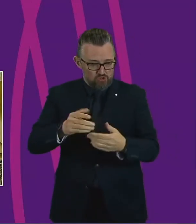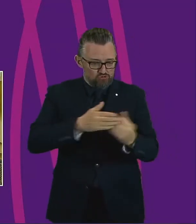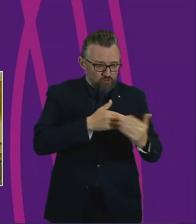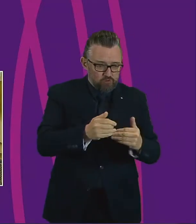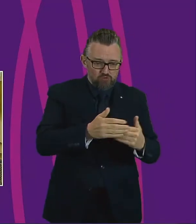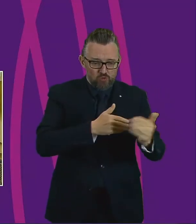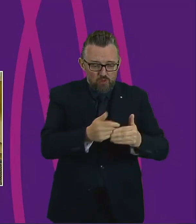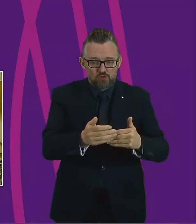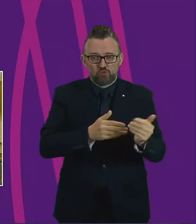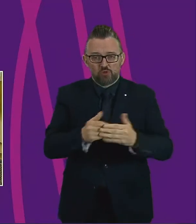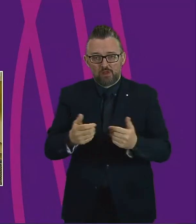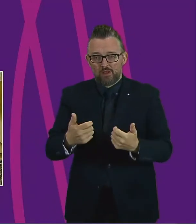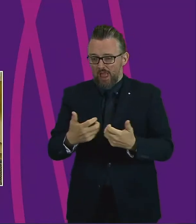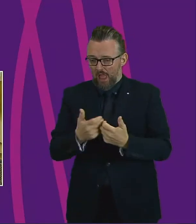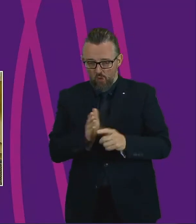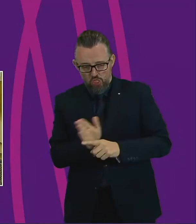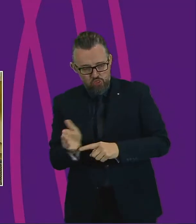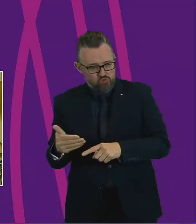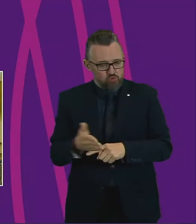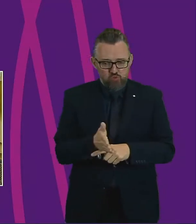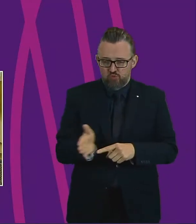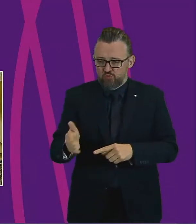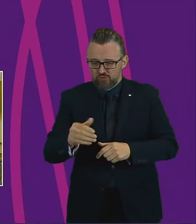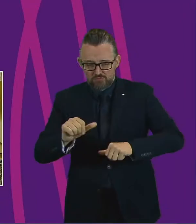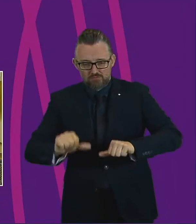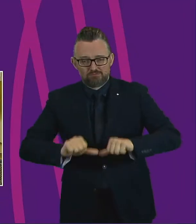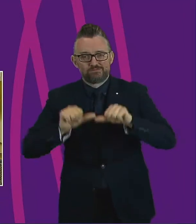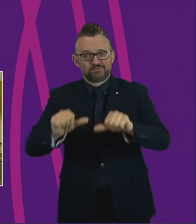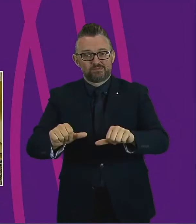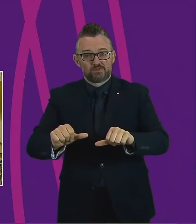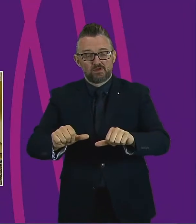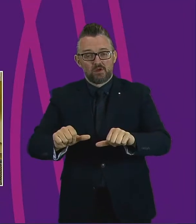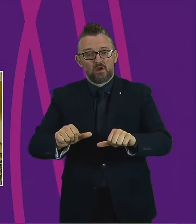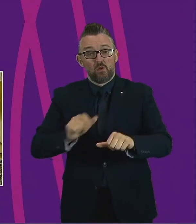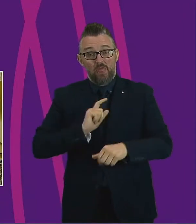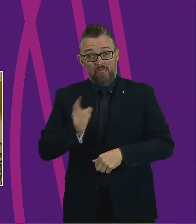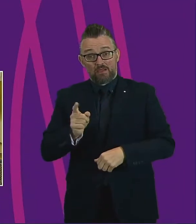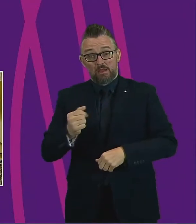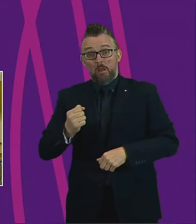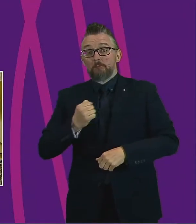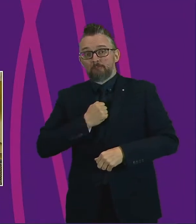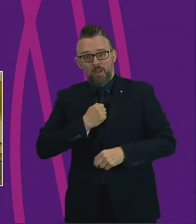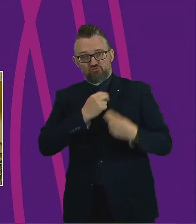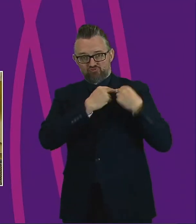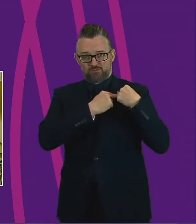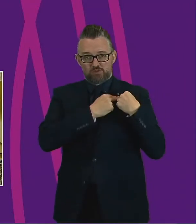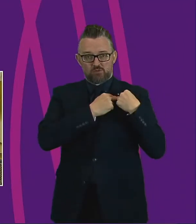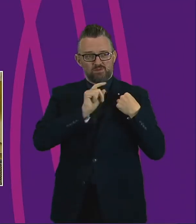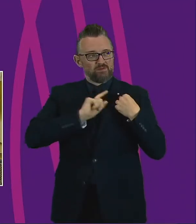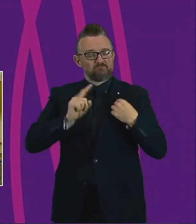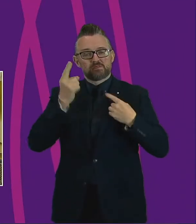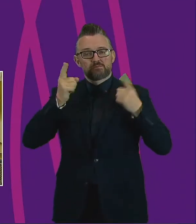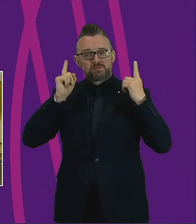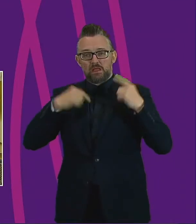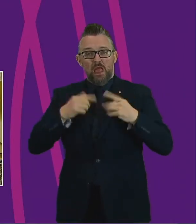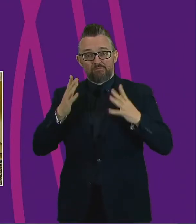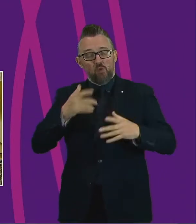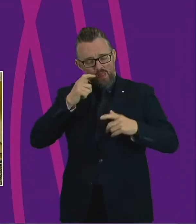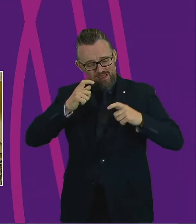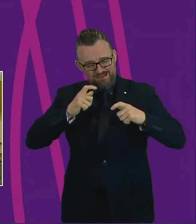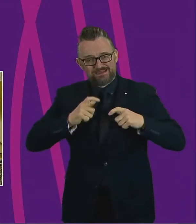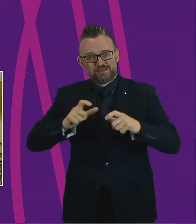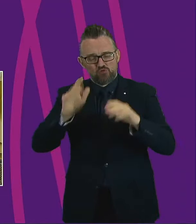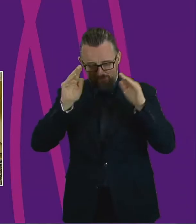the best course through them, working with those that we need to work with, because that, frankly, is my responsibility as First Minister, and it's one that I'm going to continue